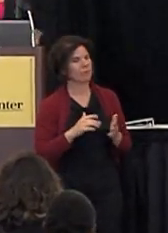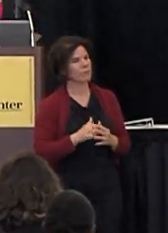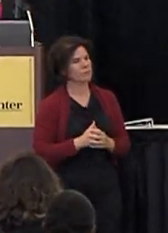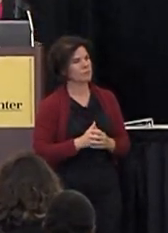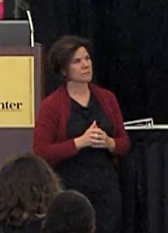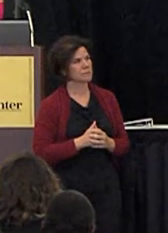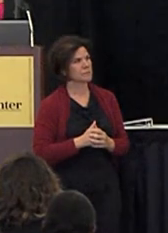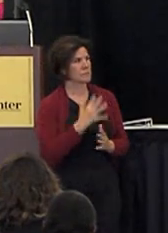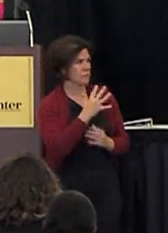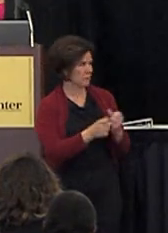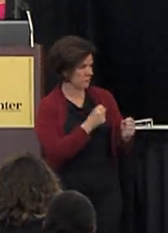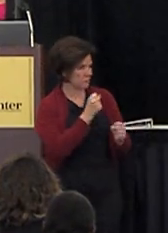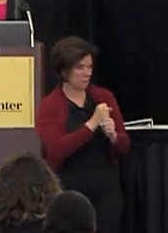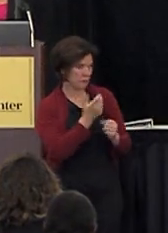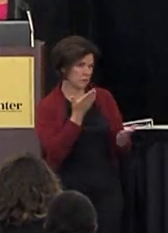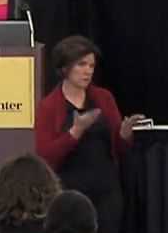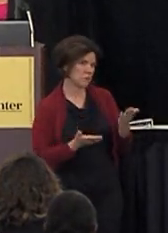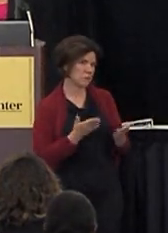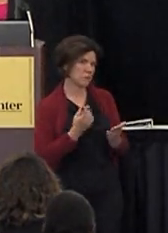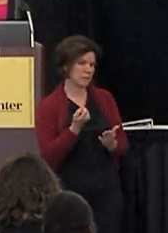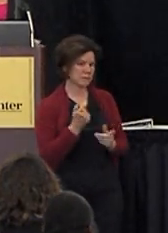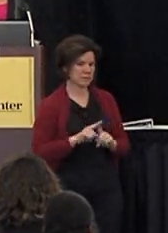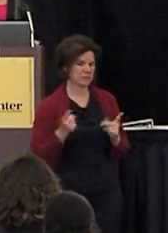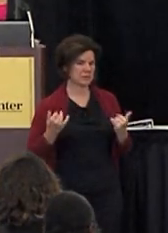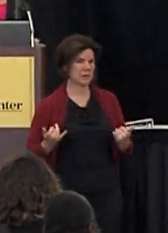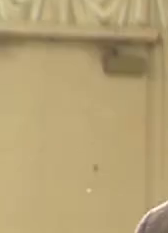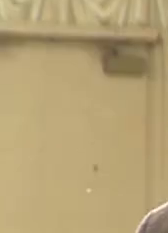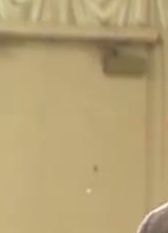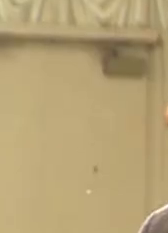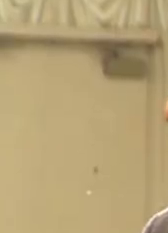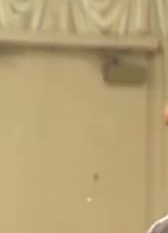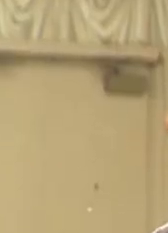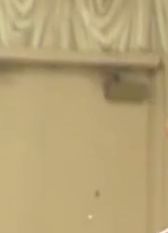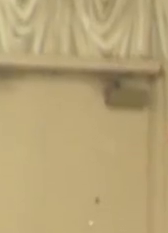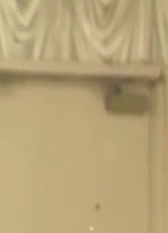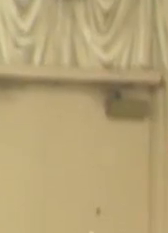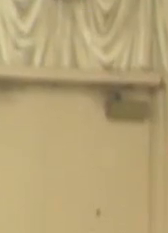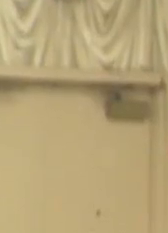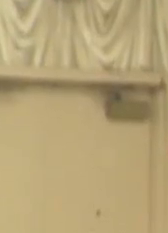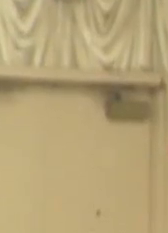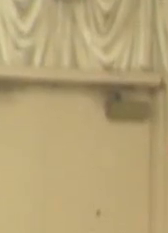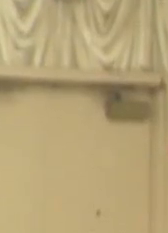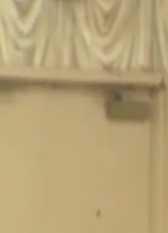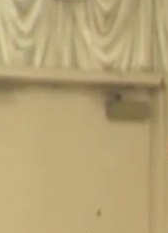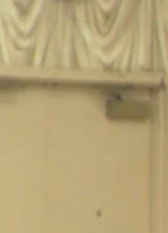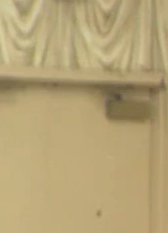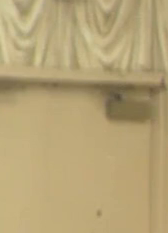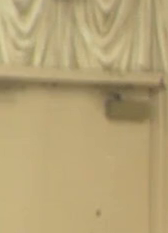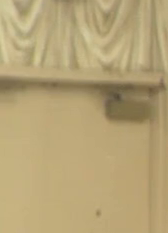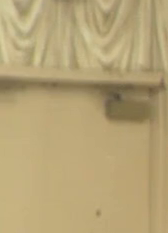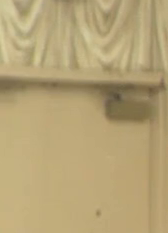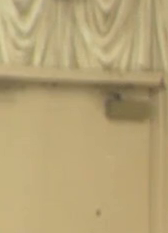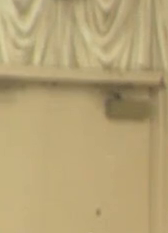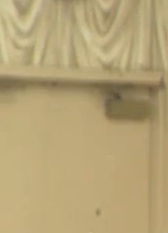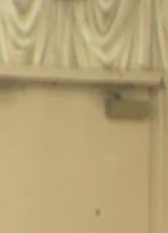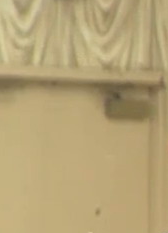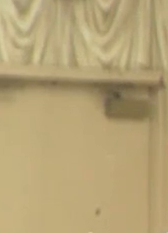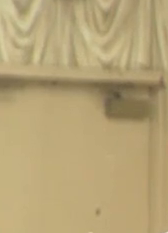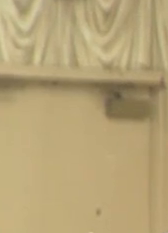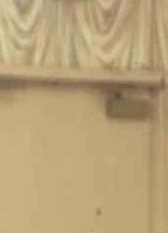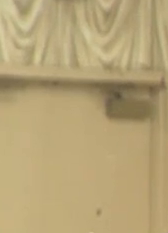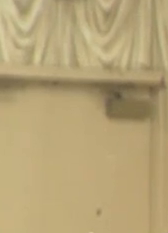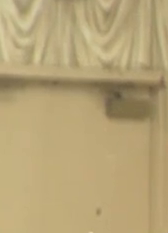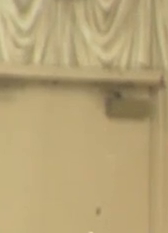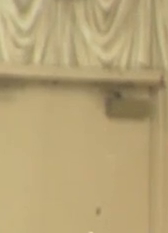in five years you'll probably be doing something a little different i don't know if you could speak quickly to the direction you think your agencies are going um i know the